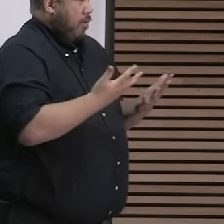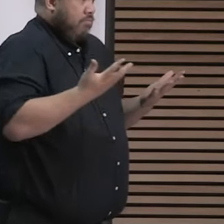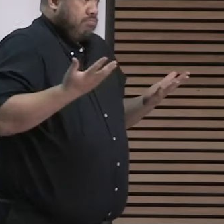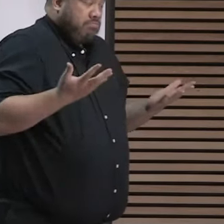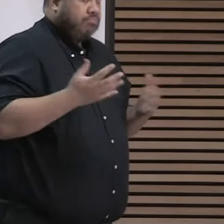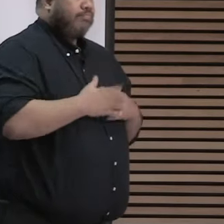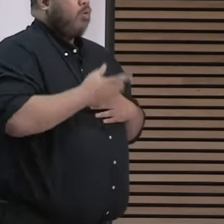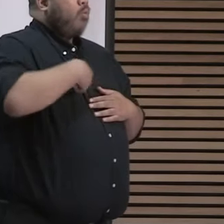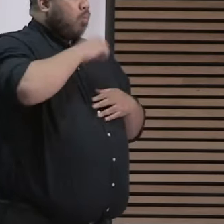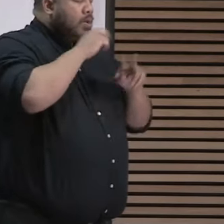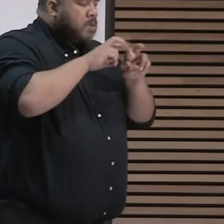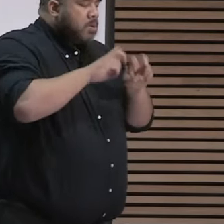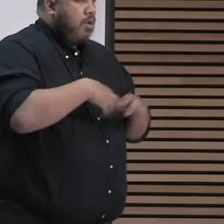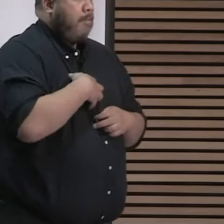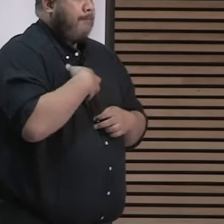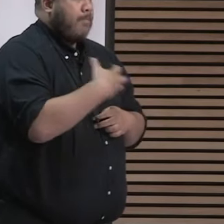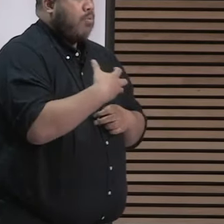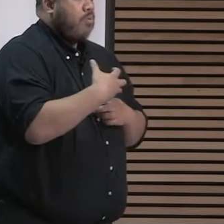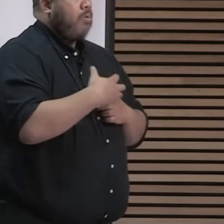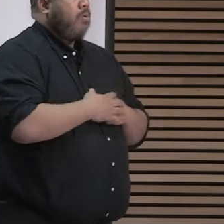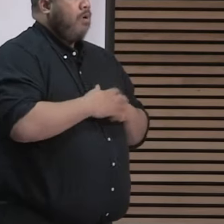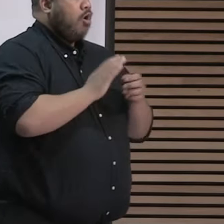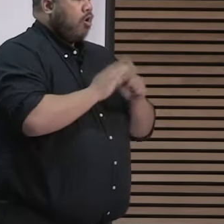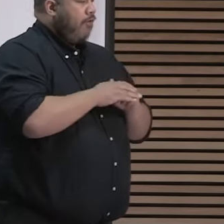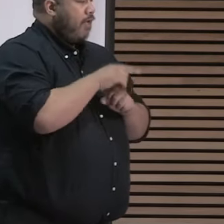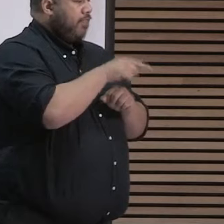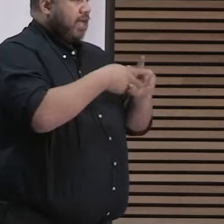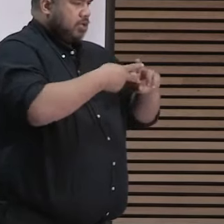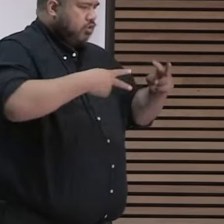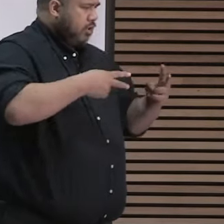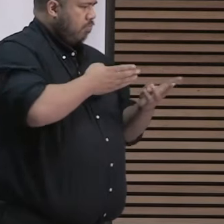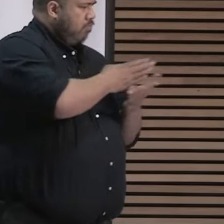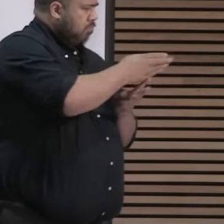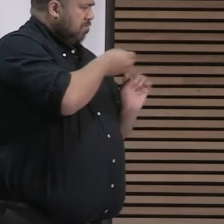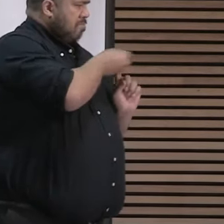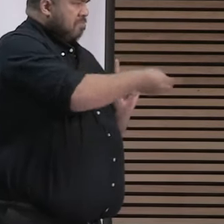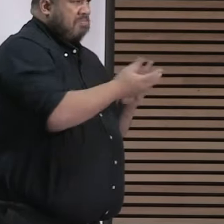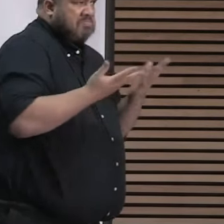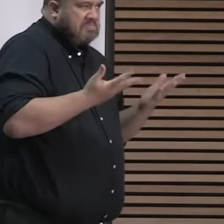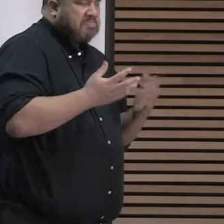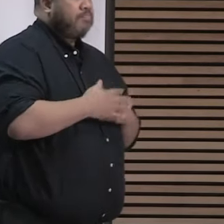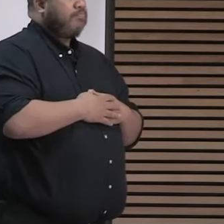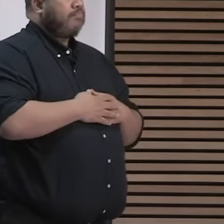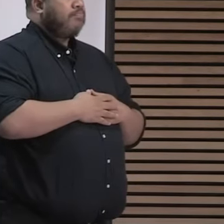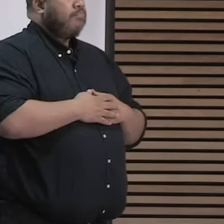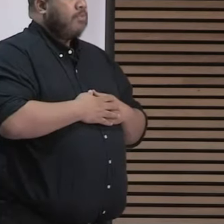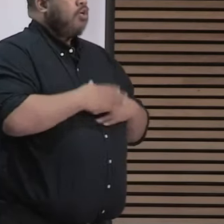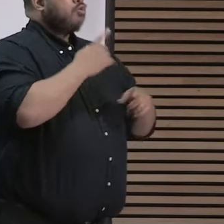further information in a media release that went out recently. On contact tracing, since the 11th of